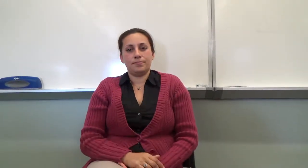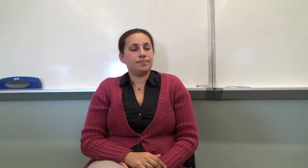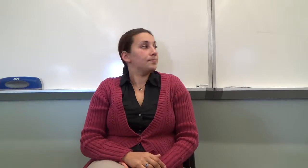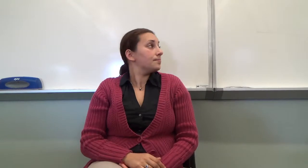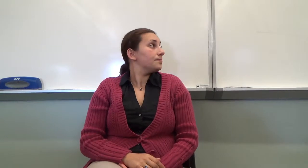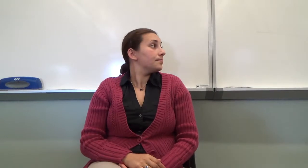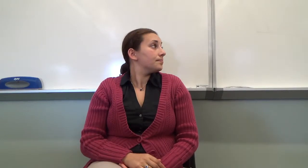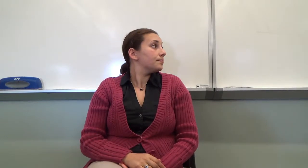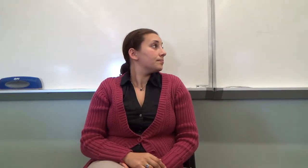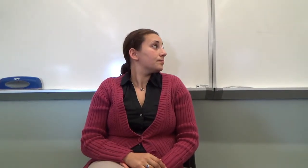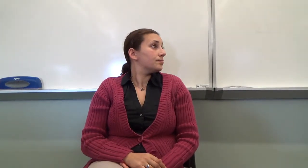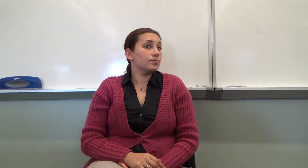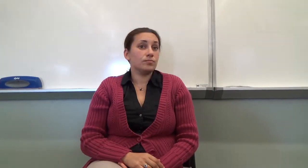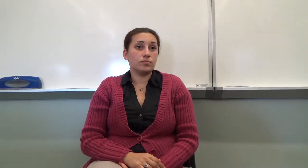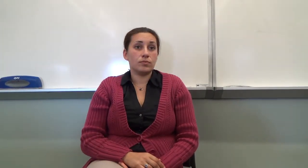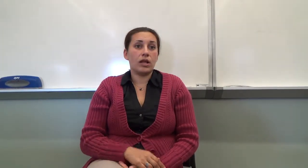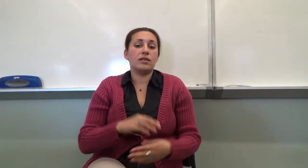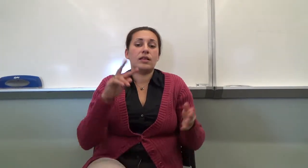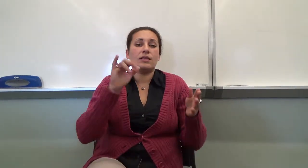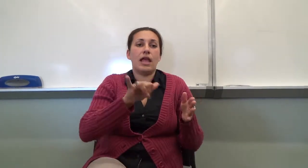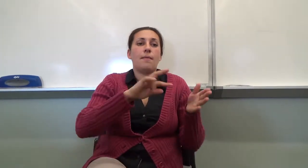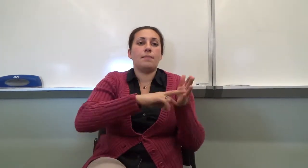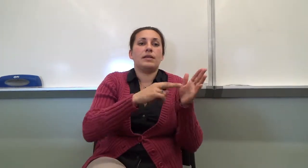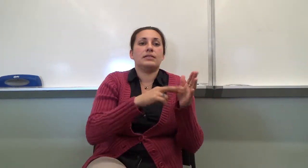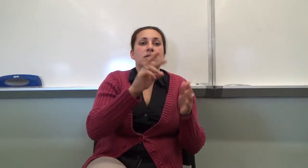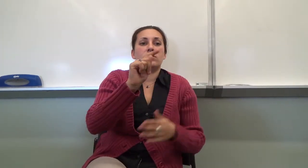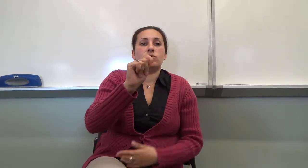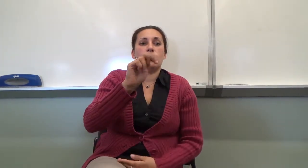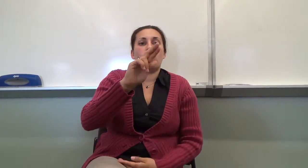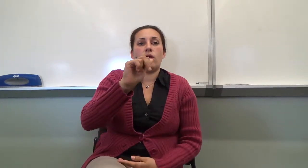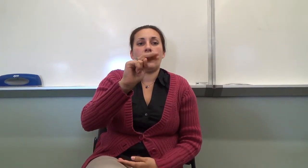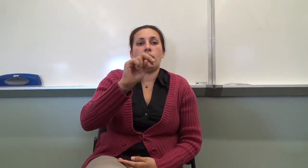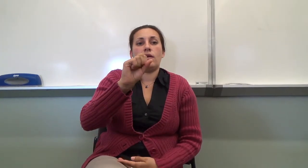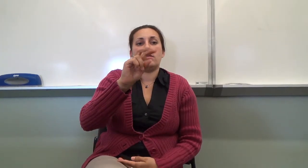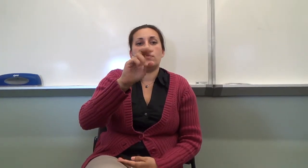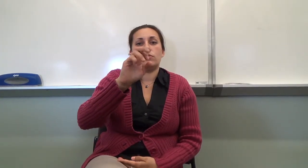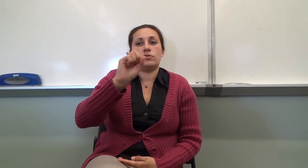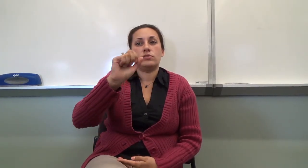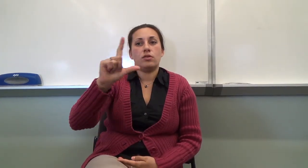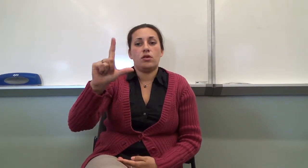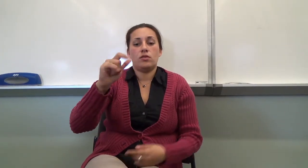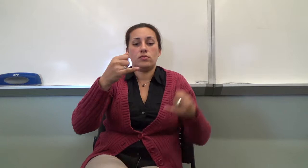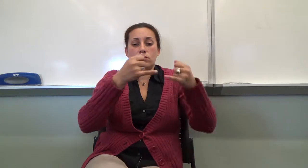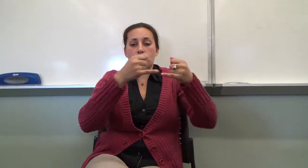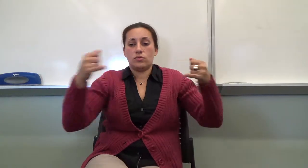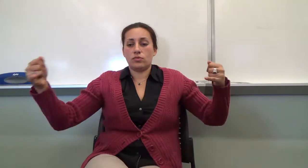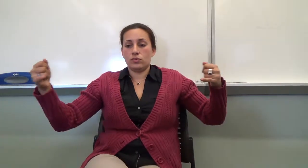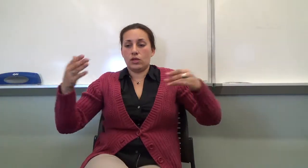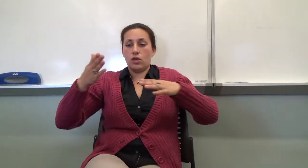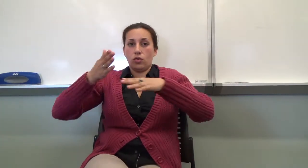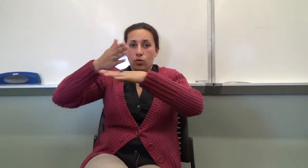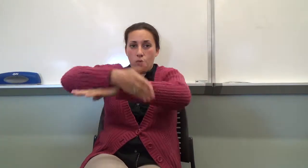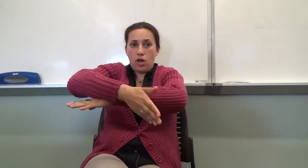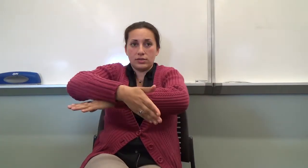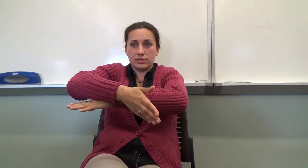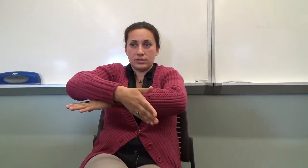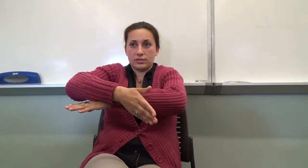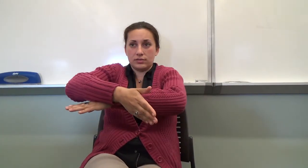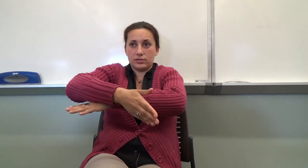Alternate refers to the transversal. Now, the transversal is this one that crosses the 2 parallel lines. And when you say alternate,